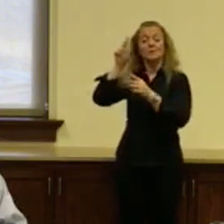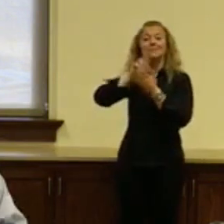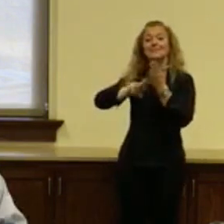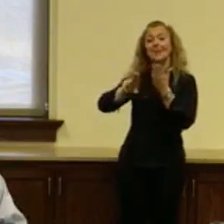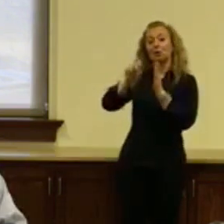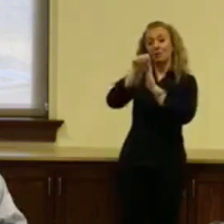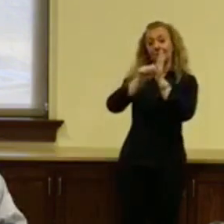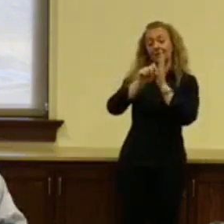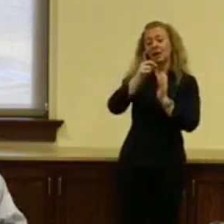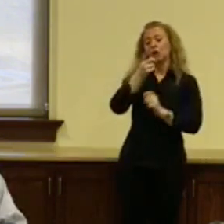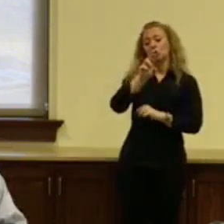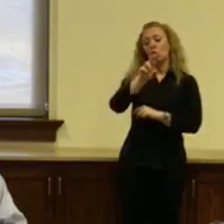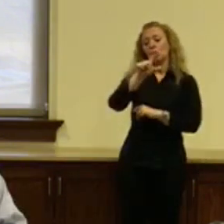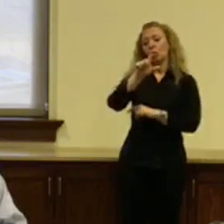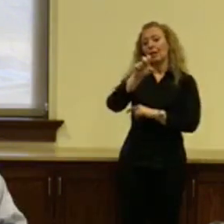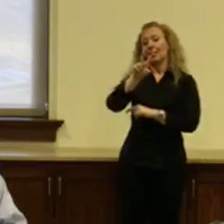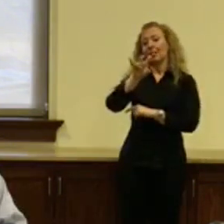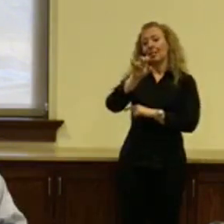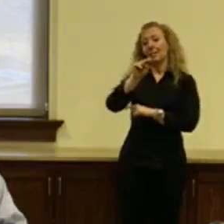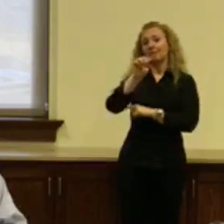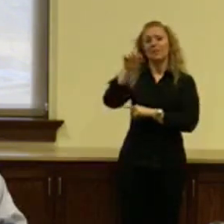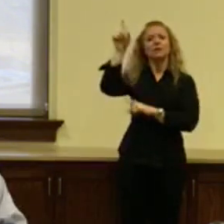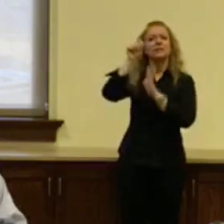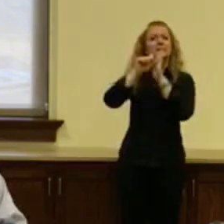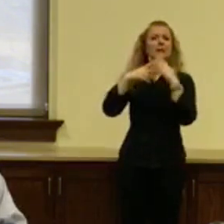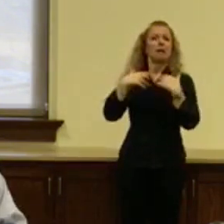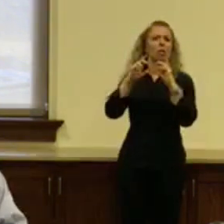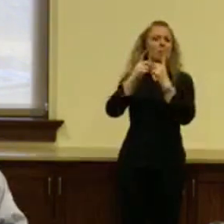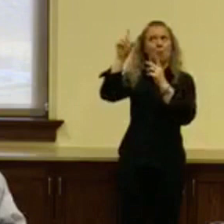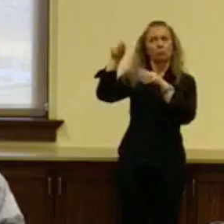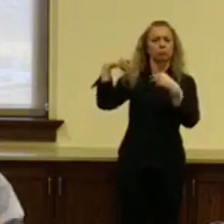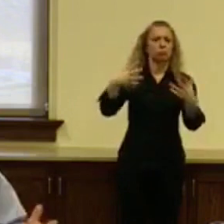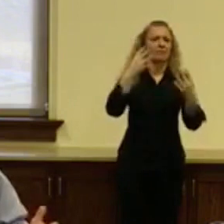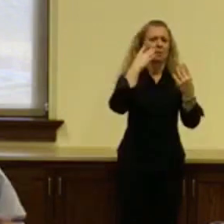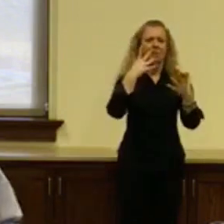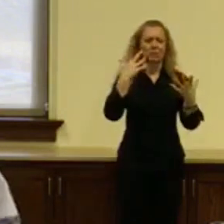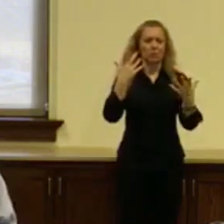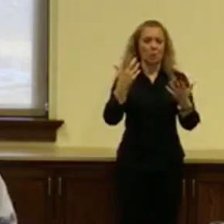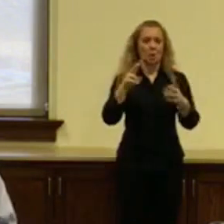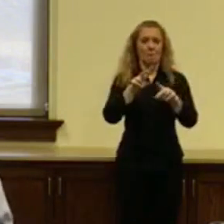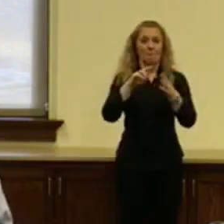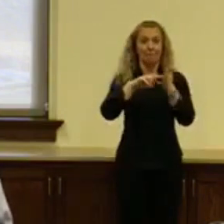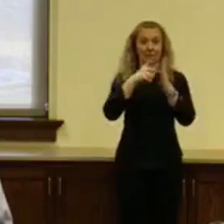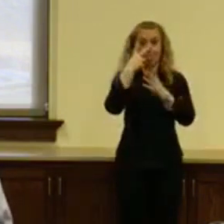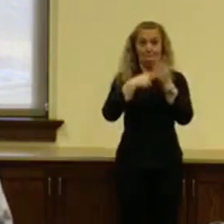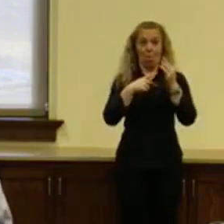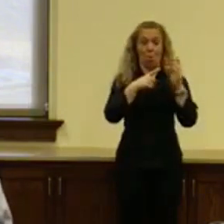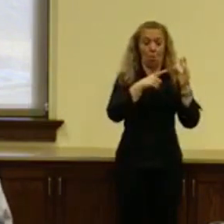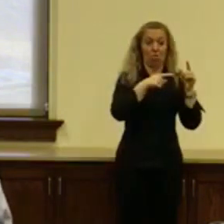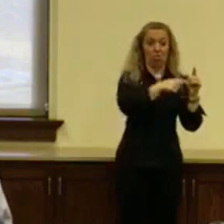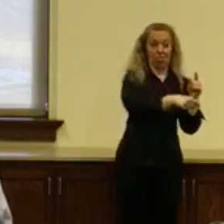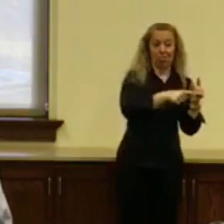Dr. Levine at the State Health Department. And I think in collaboration with both organizations, the cooperation we've